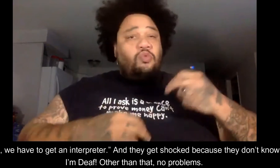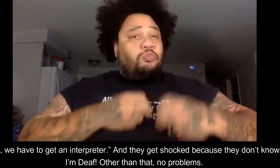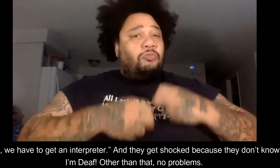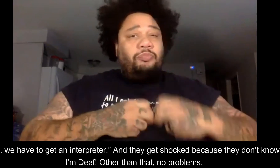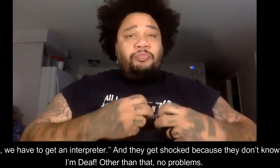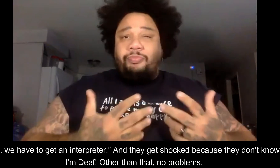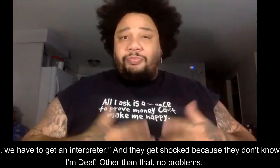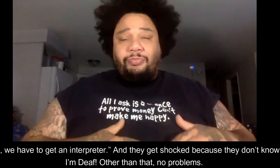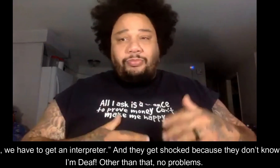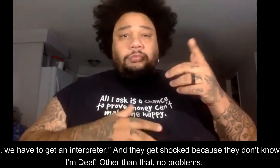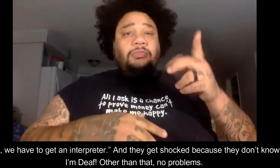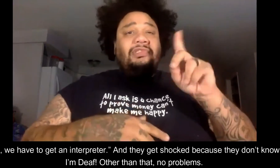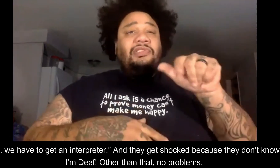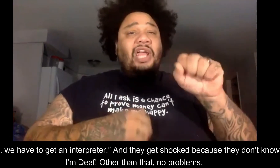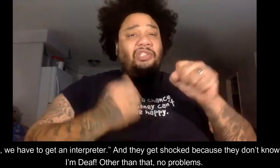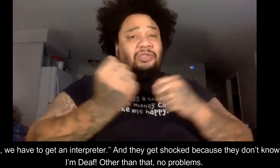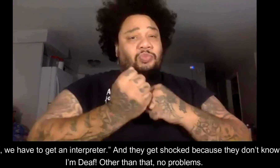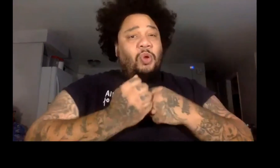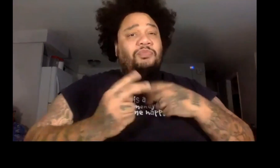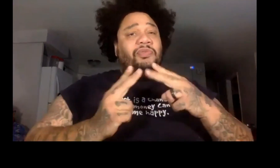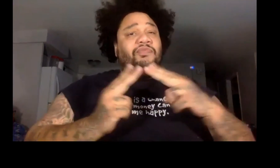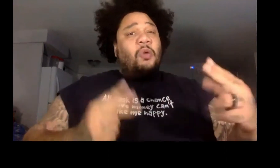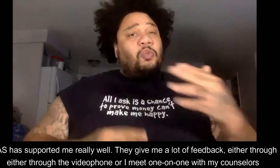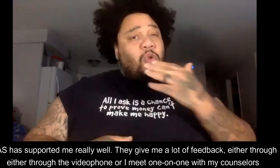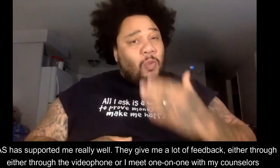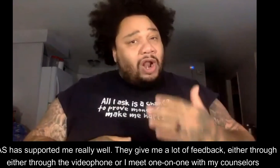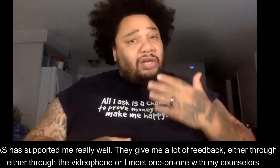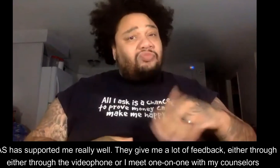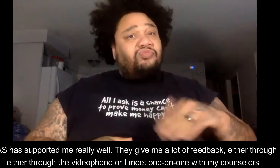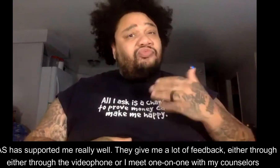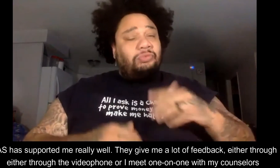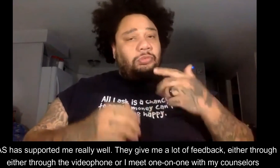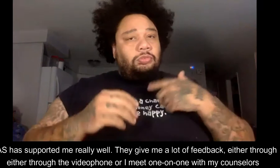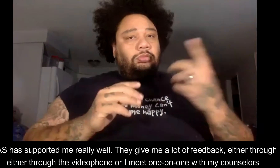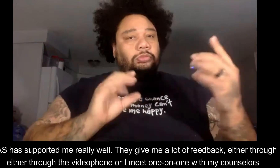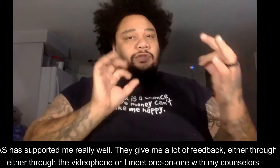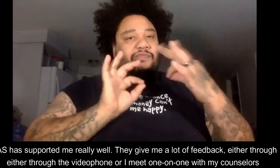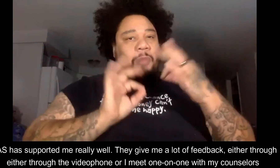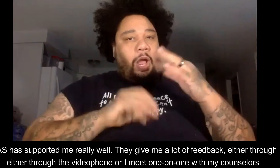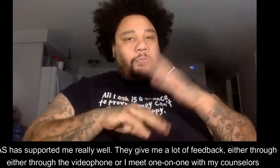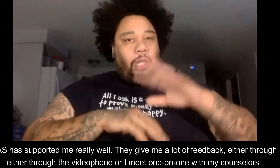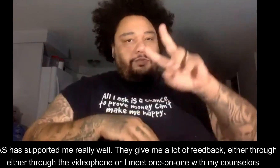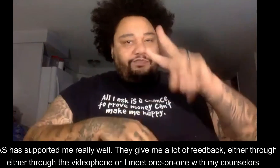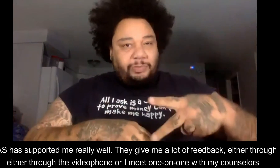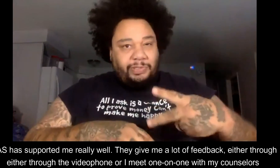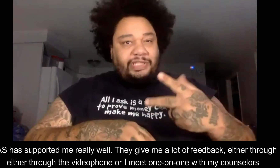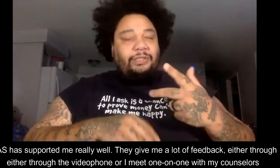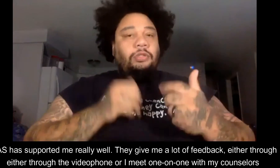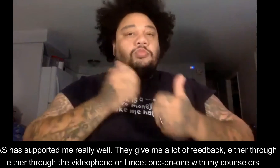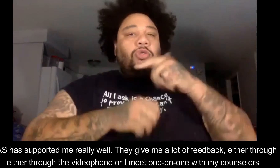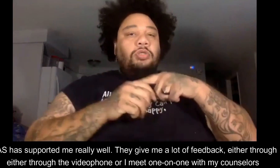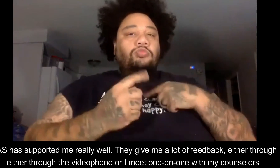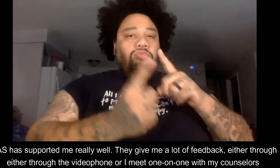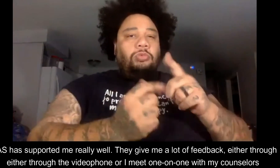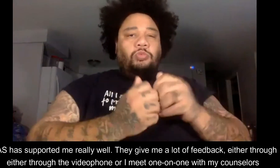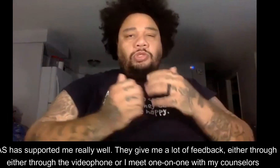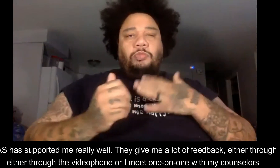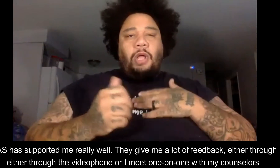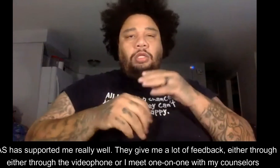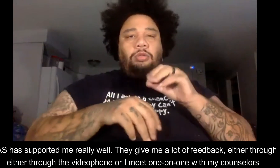deaf, Other than that, no problems. DAS has supported me really well. They give me a lot of feedback,